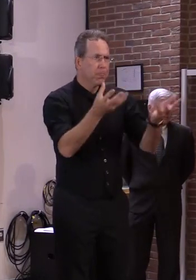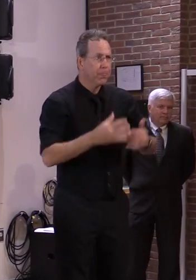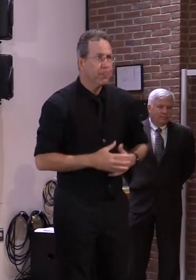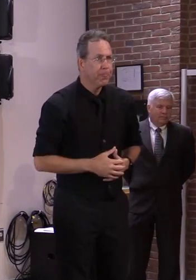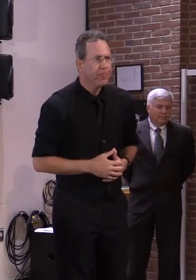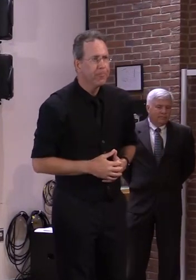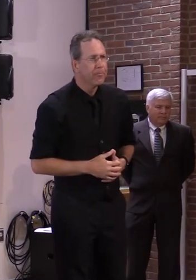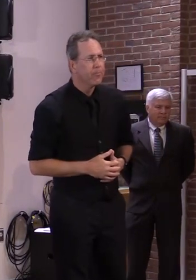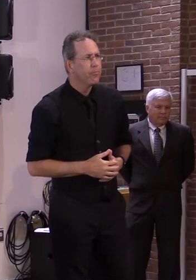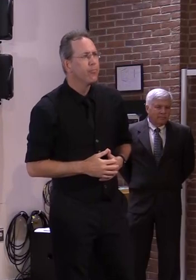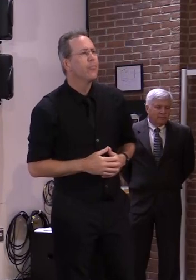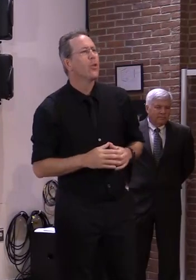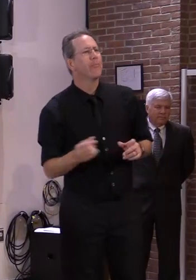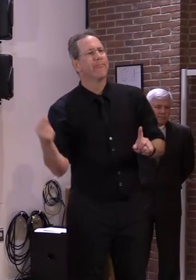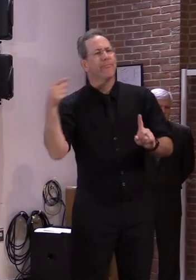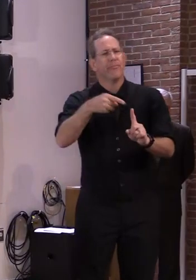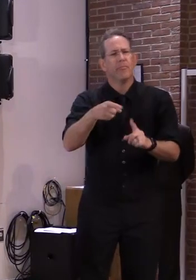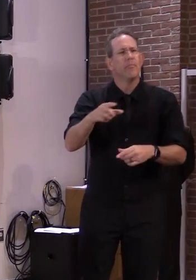Greg Lamoureux.